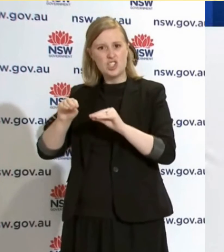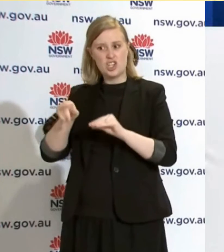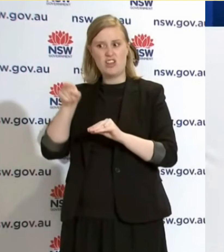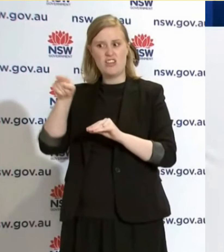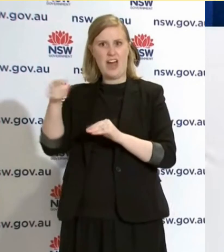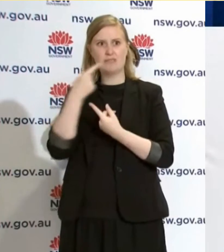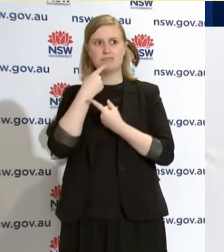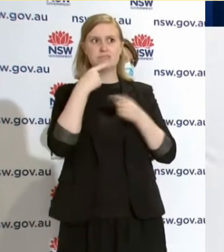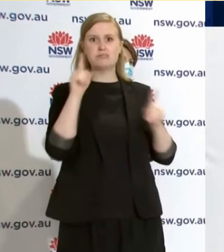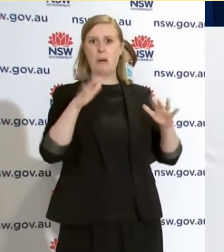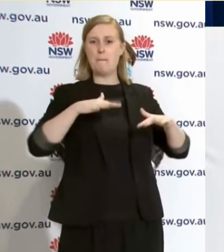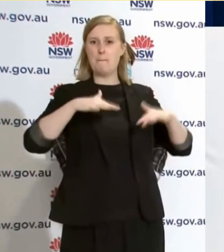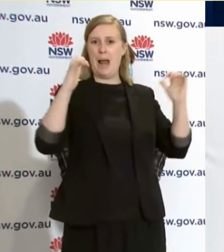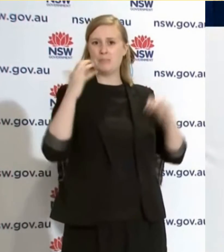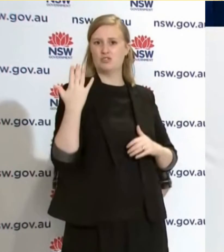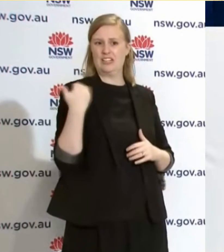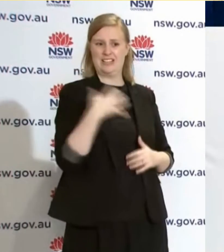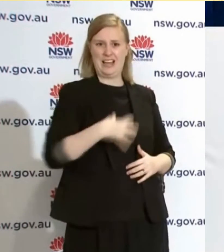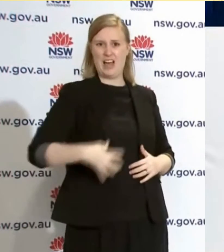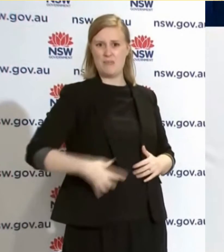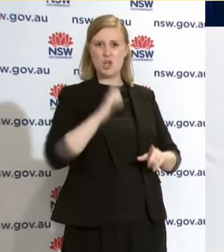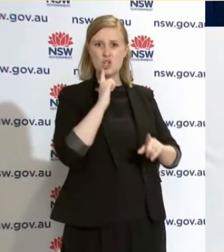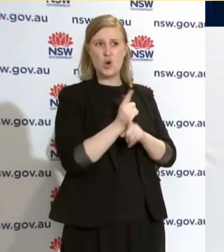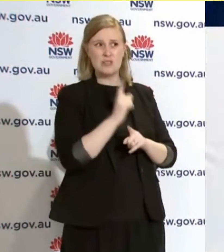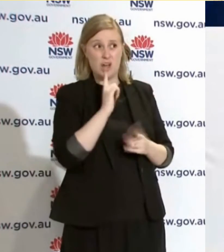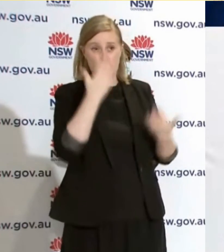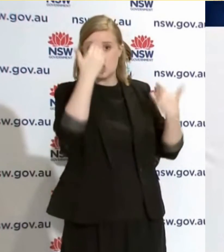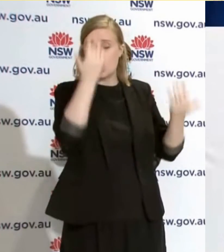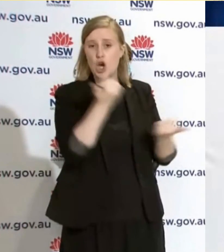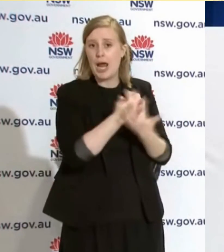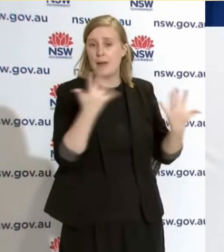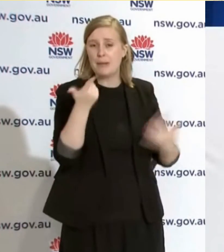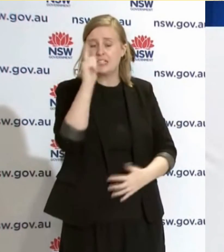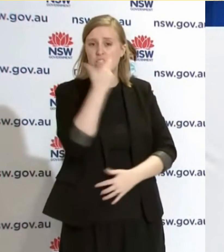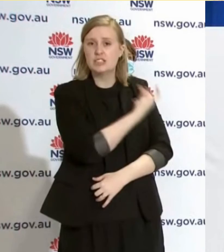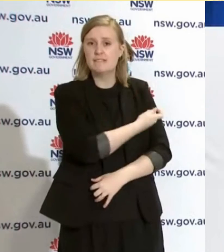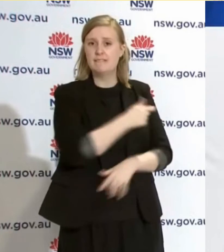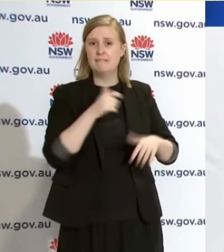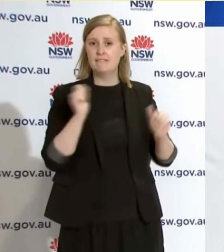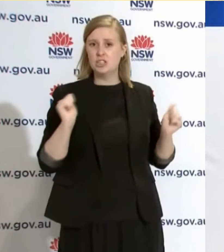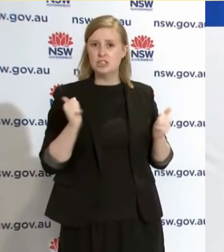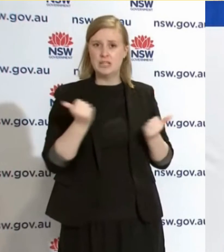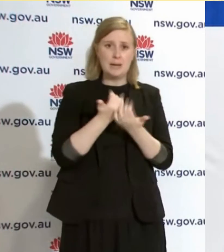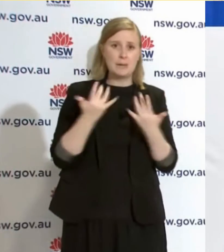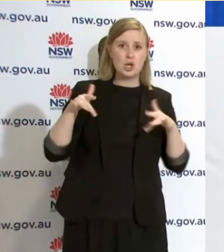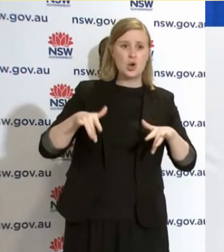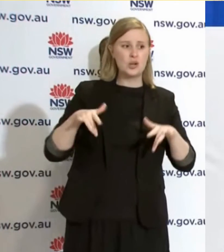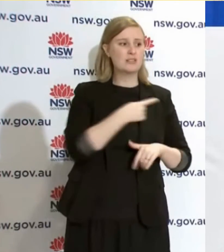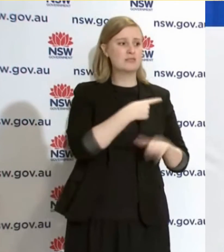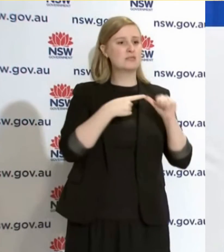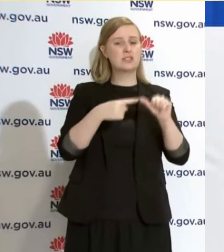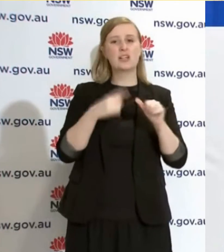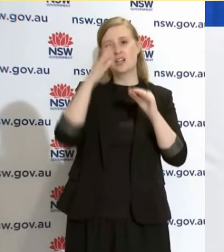been vaccinated. We have the Education Department has voluntary processes which allow them to make